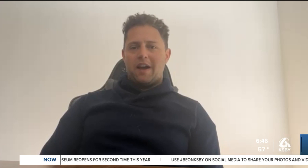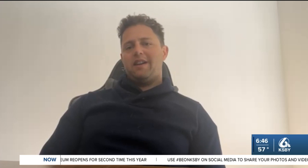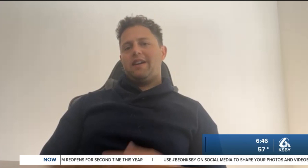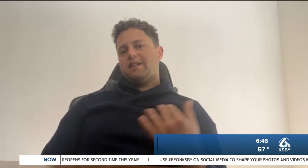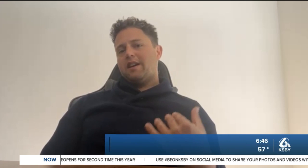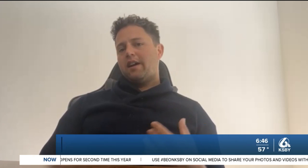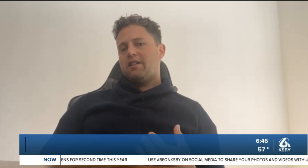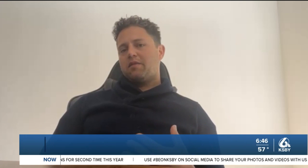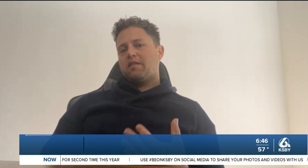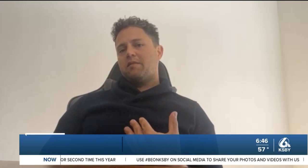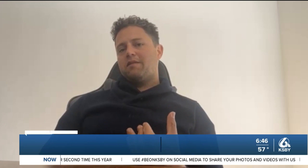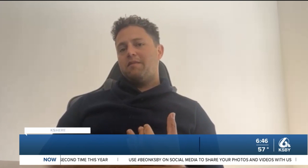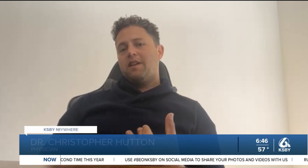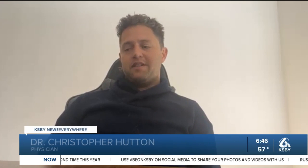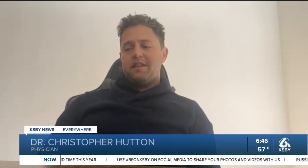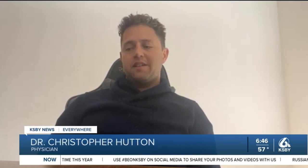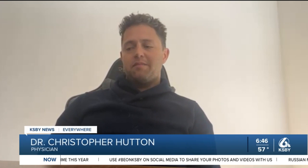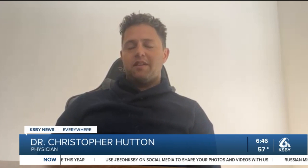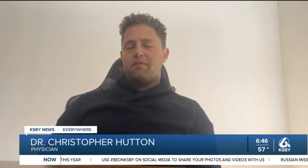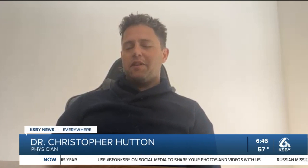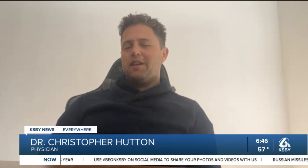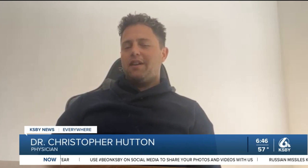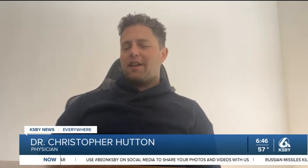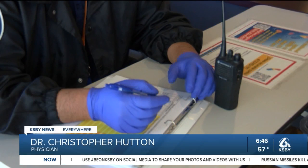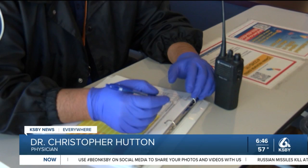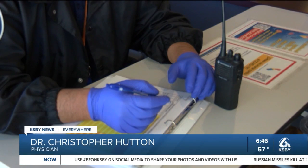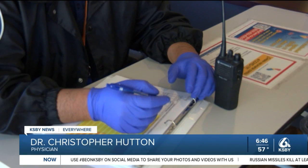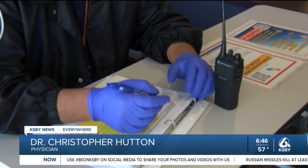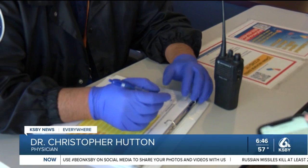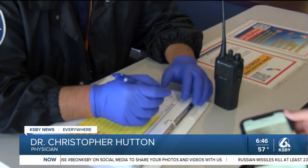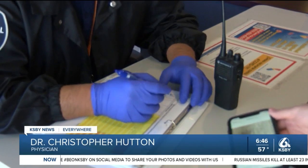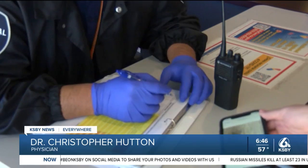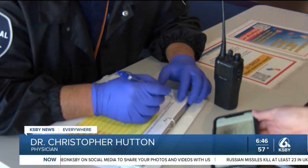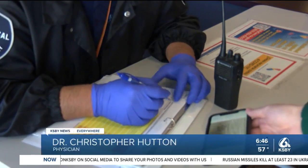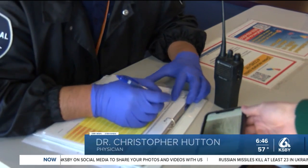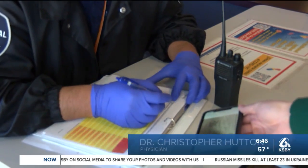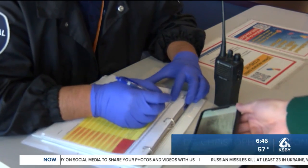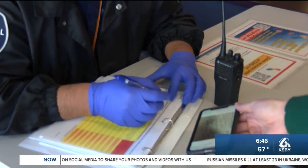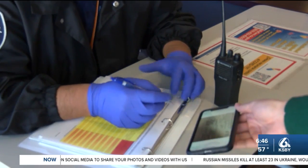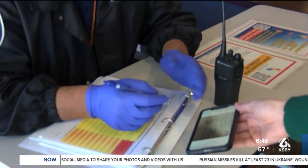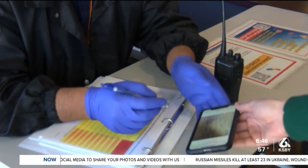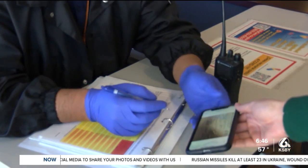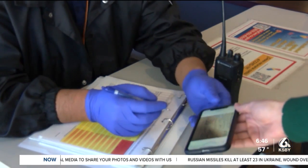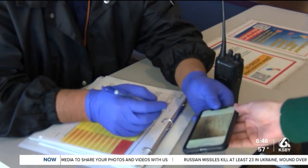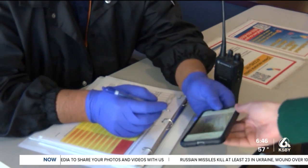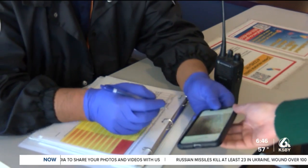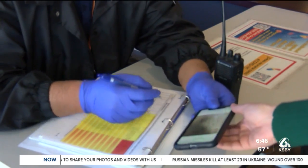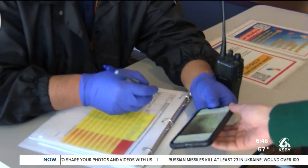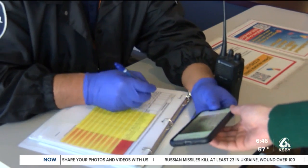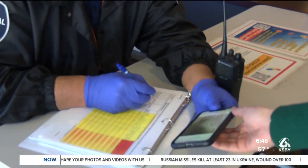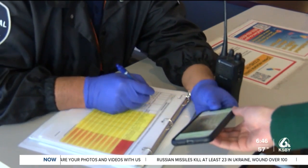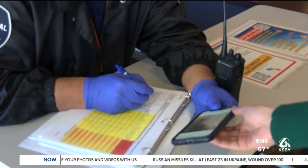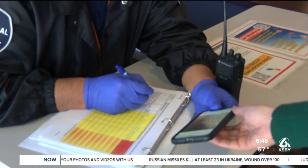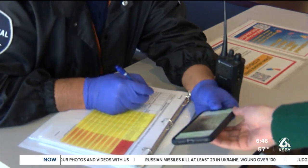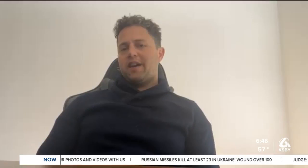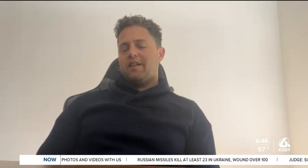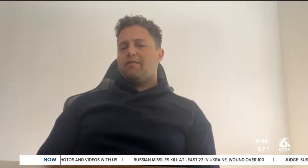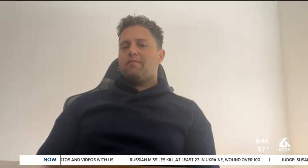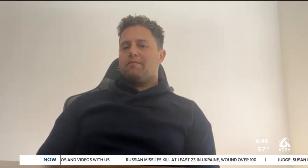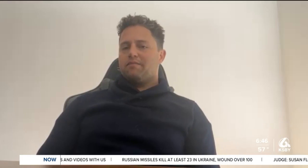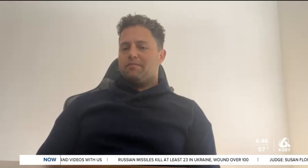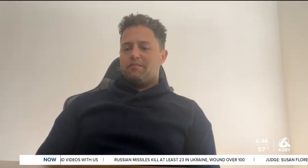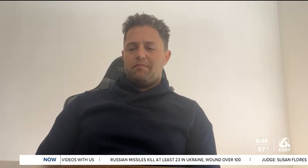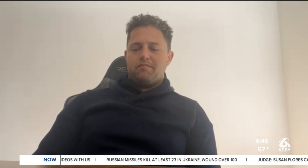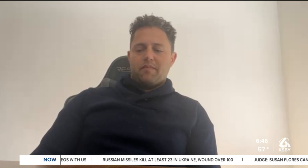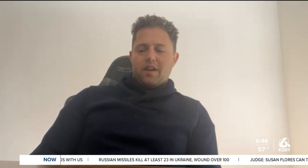kind of like you're back in 1990s with some of them. Seeing something that really kind of takes advantage of more modern technology and really kind